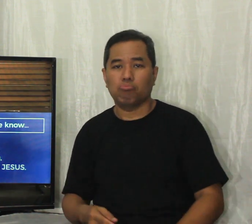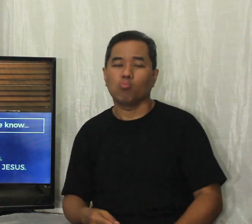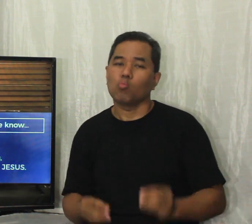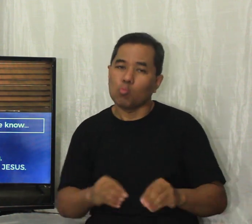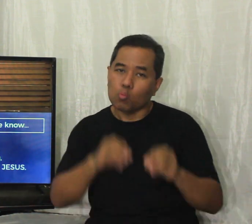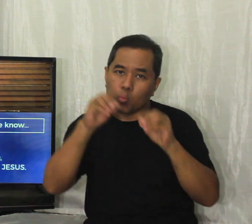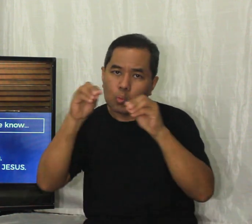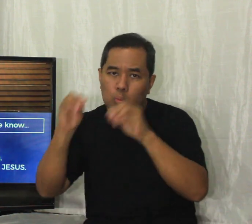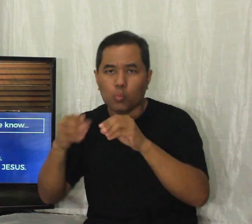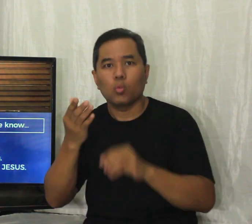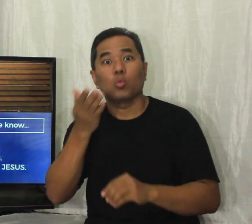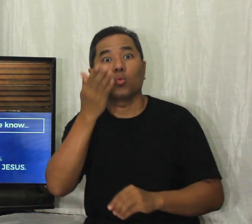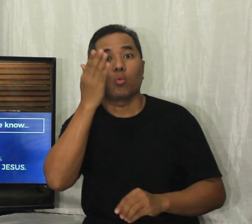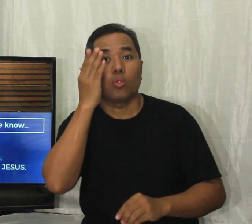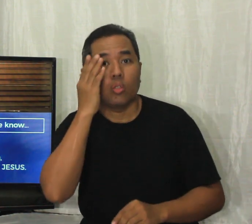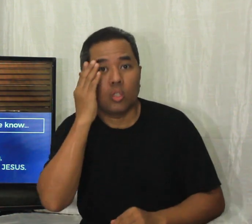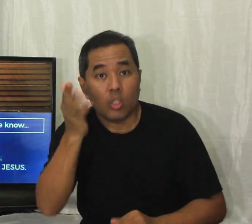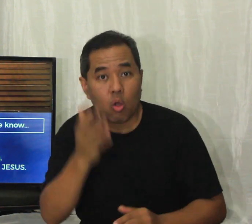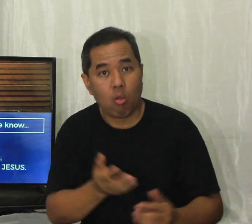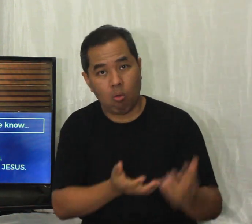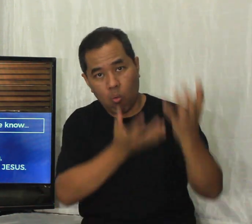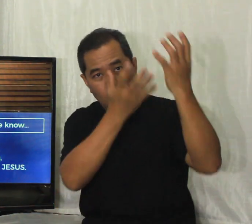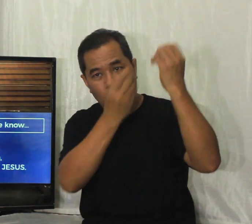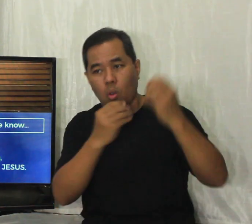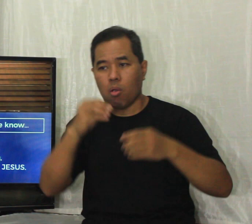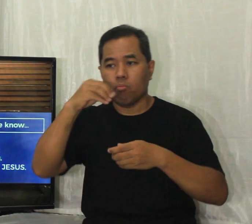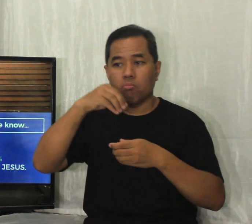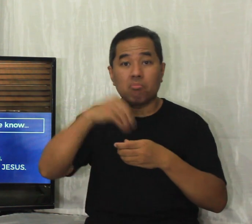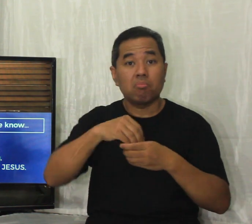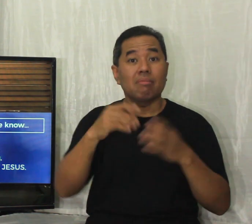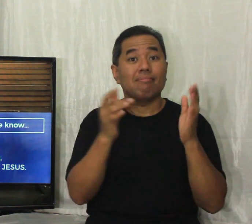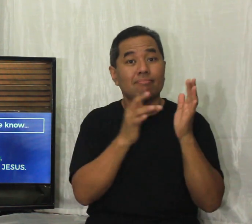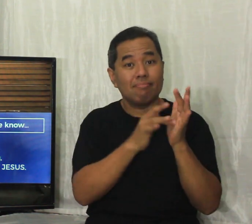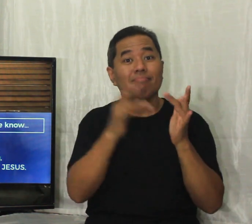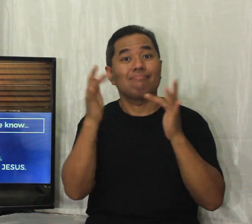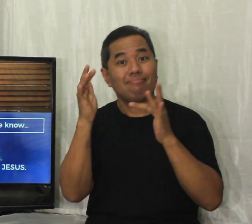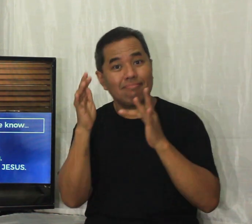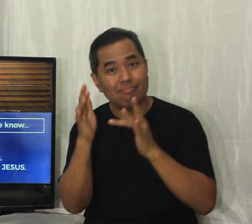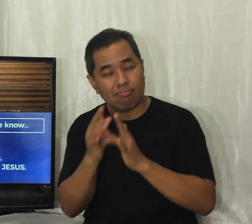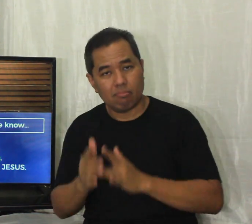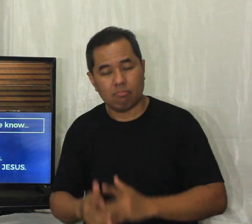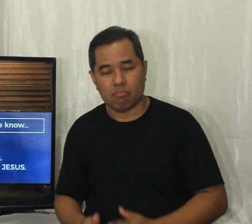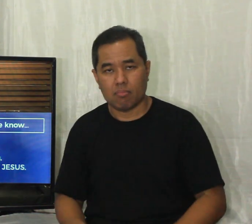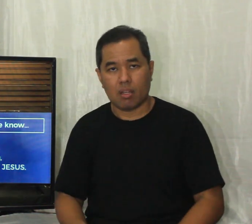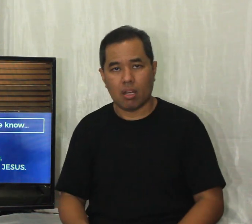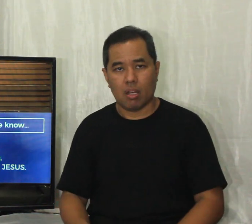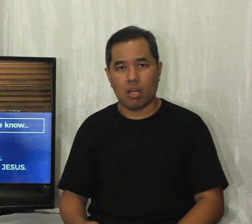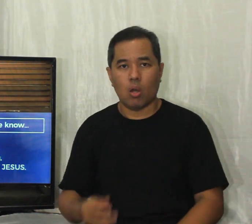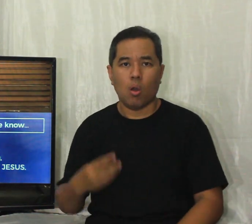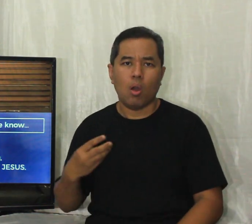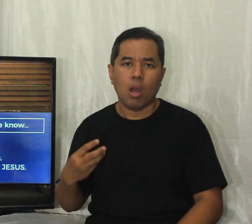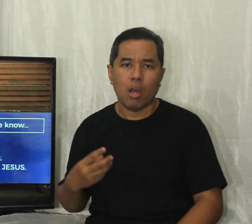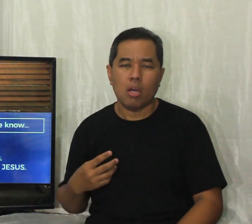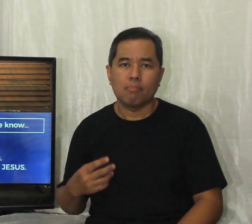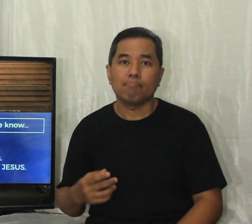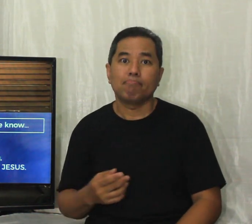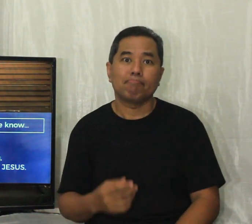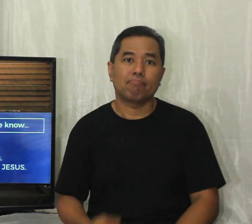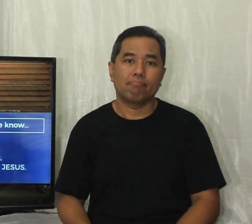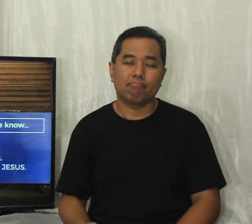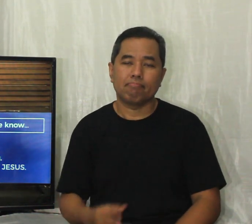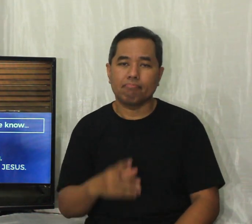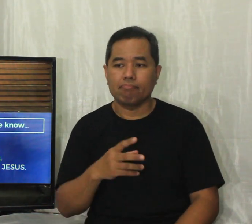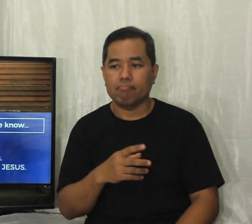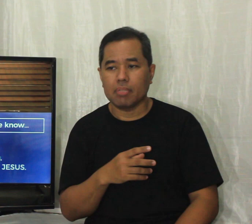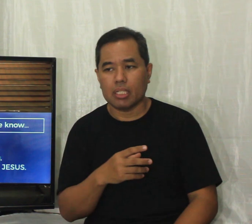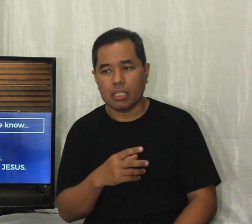of. The only reason why I believe what I believe is because Jesus said it. And who is Jesus to me?